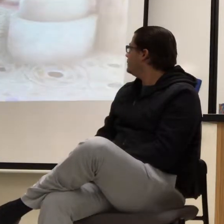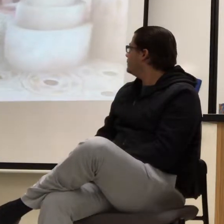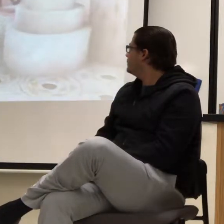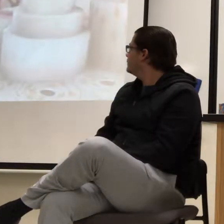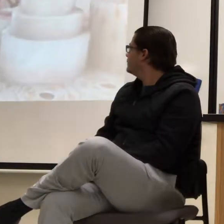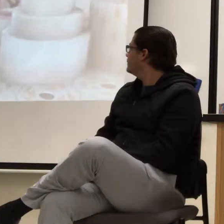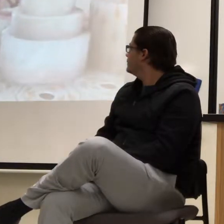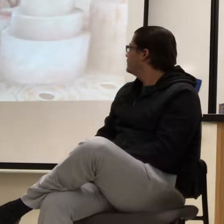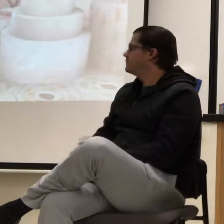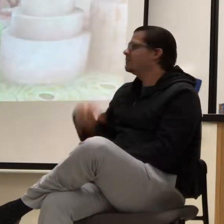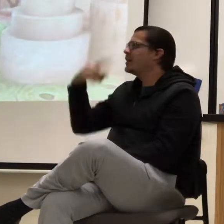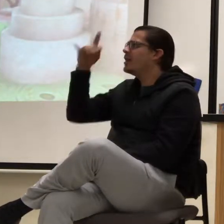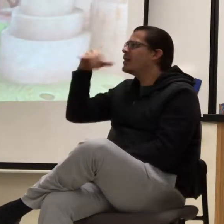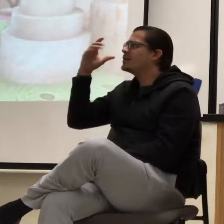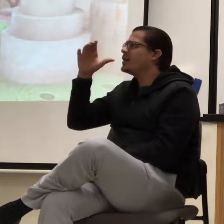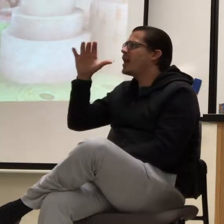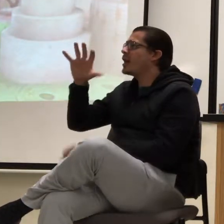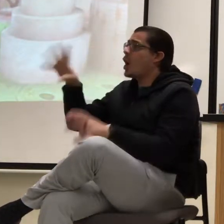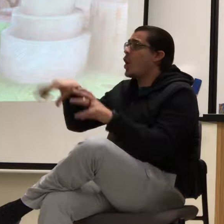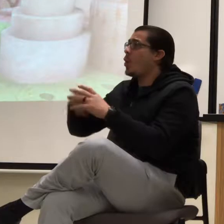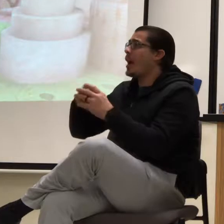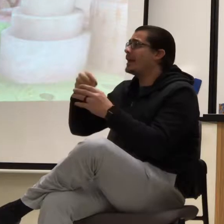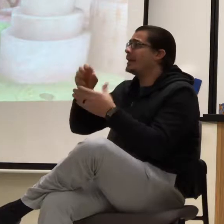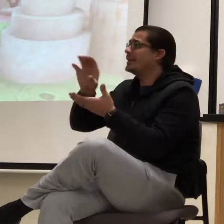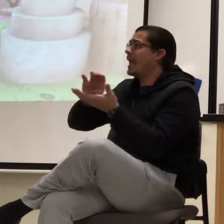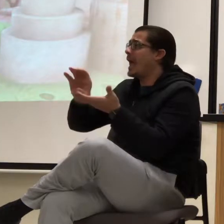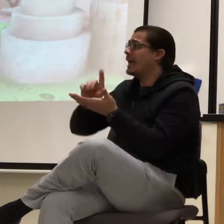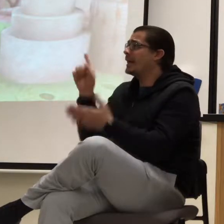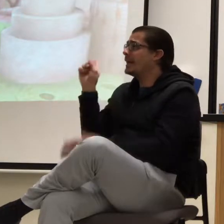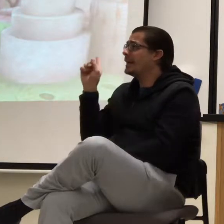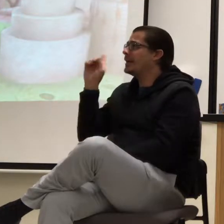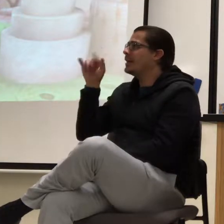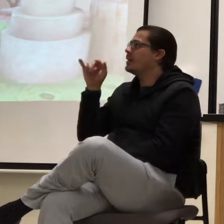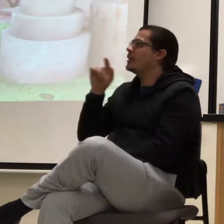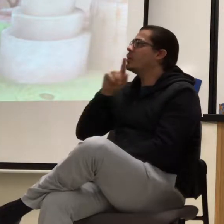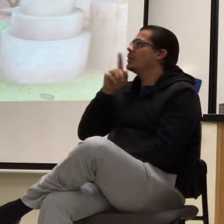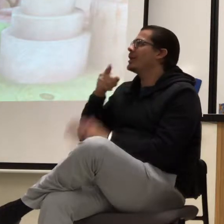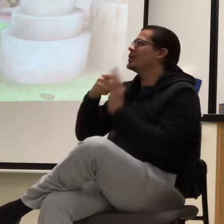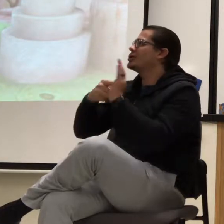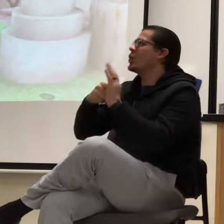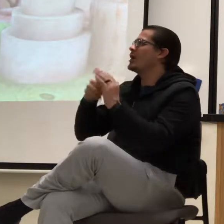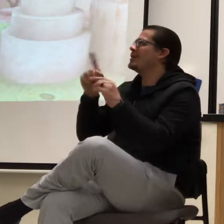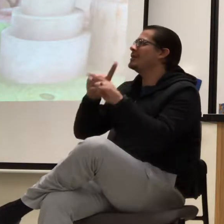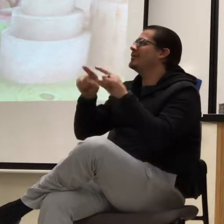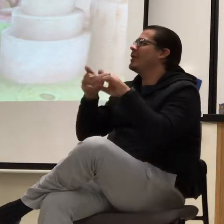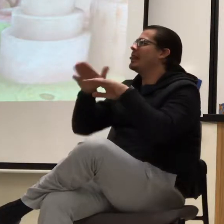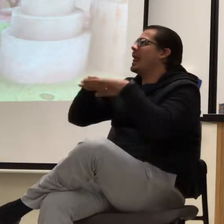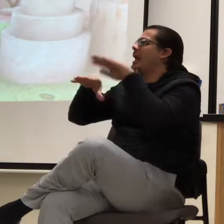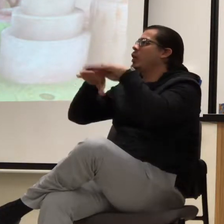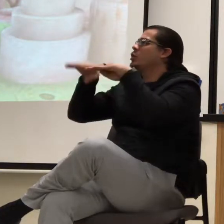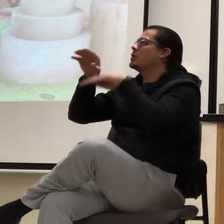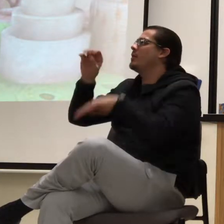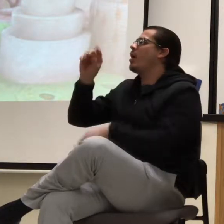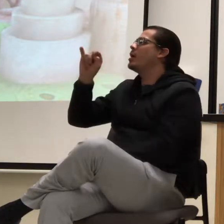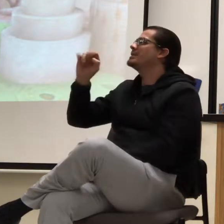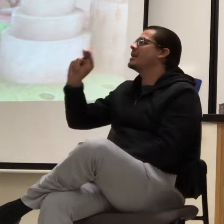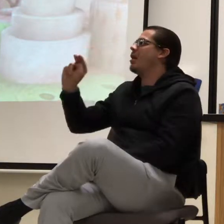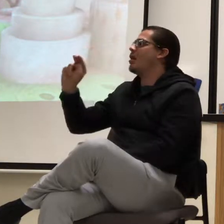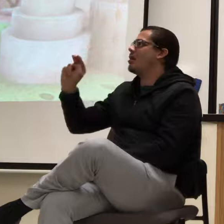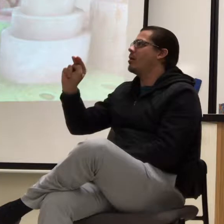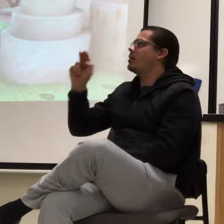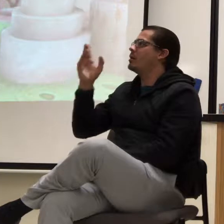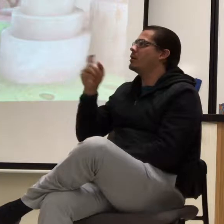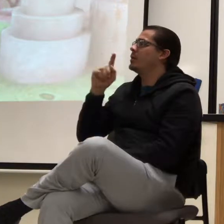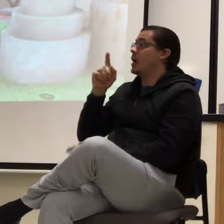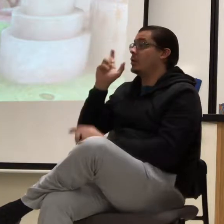of a wedding cake with all the tiers, but what they're doing is they're pulling out the layers of an osteon. And what they want you to see, I'll